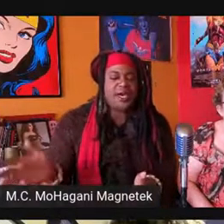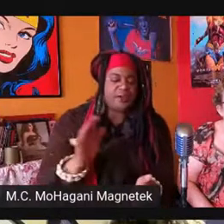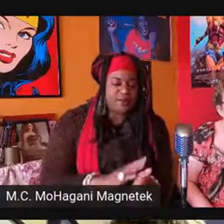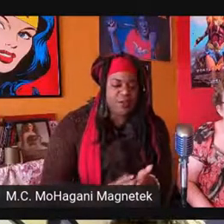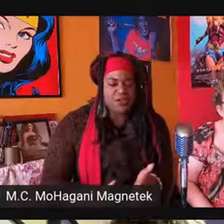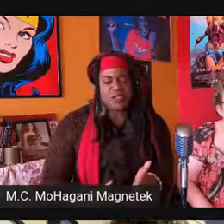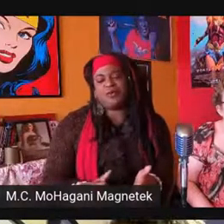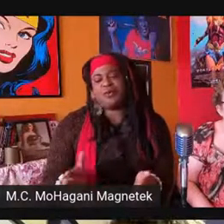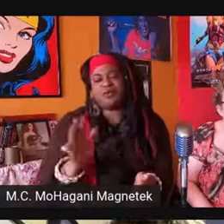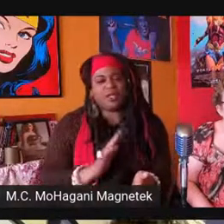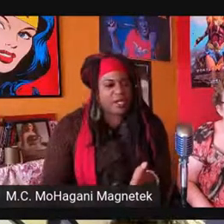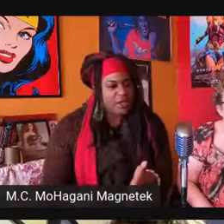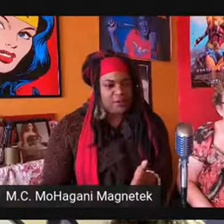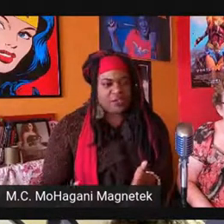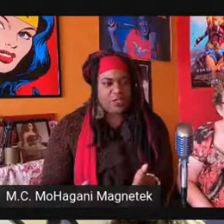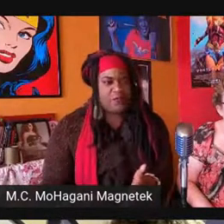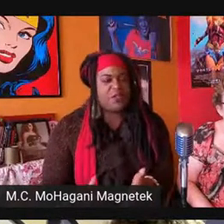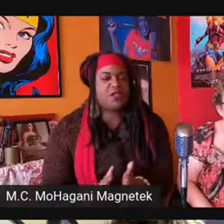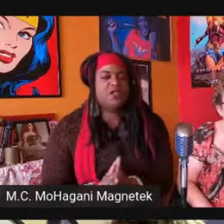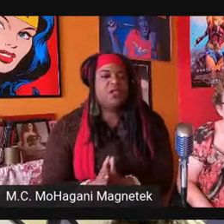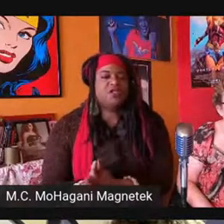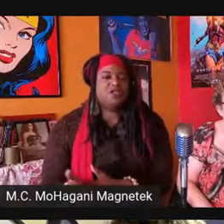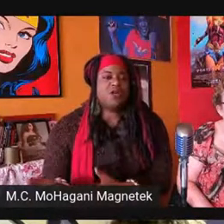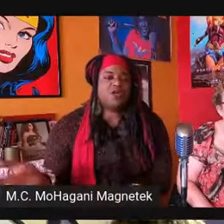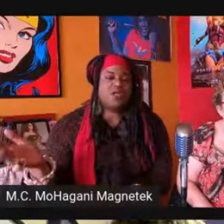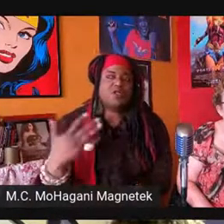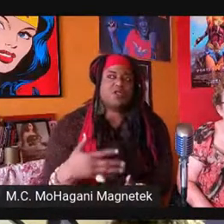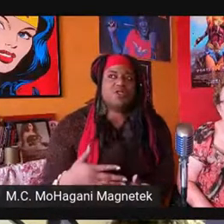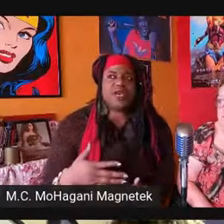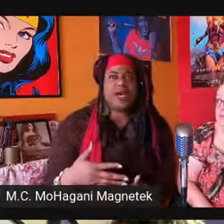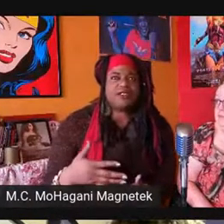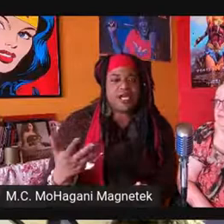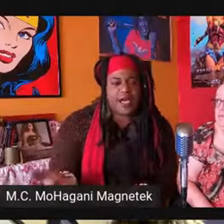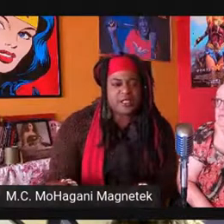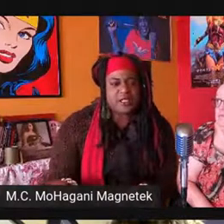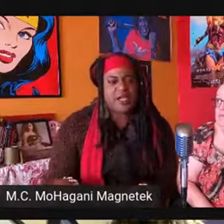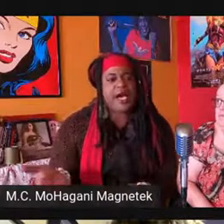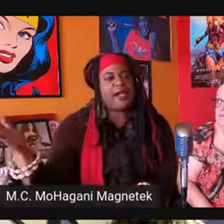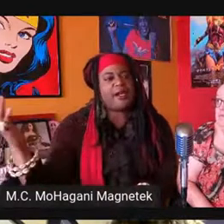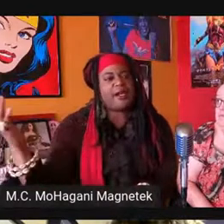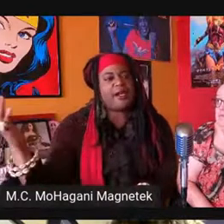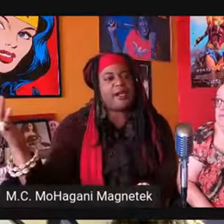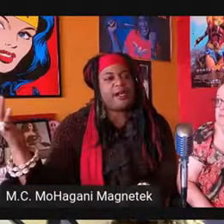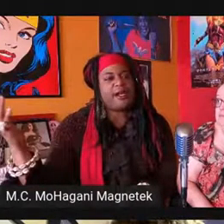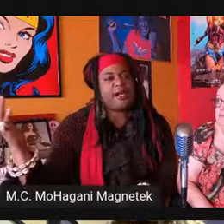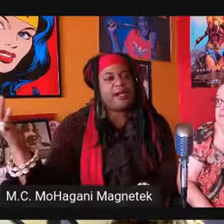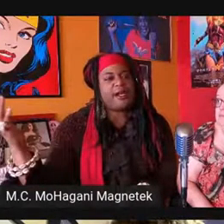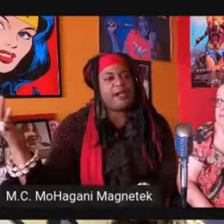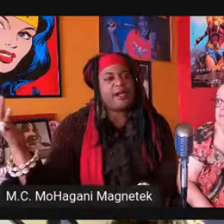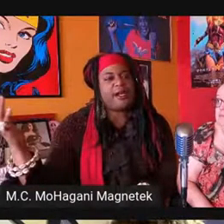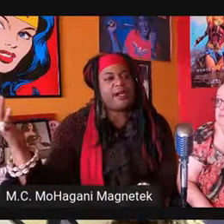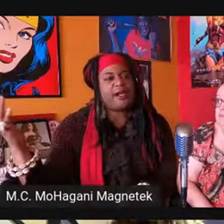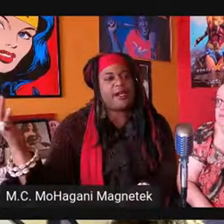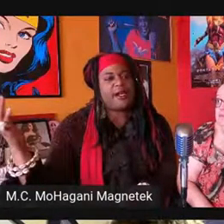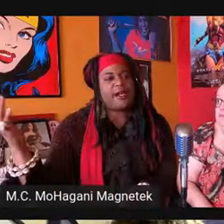them and you feel different. You look at them differently. So in 2018, I had an